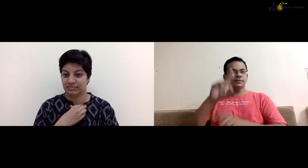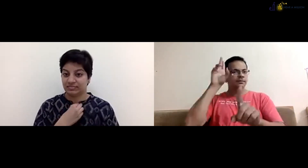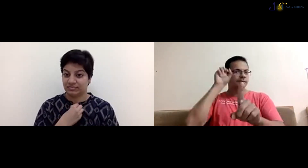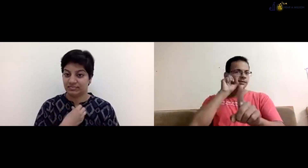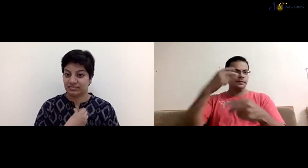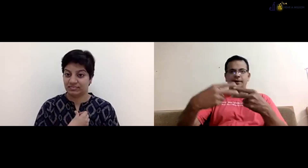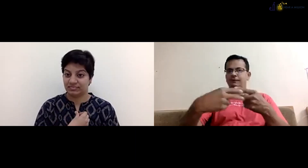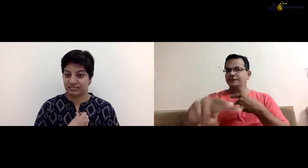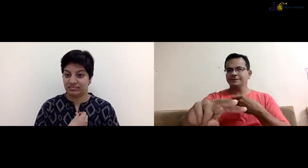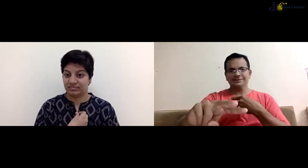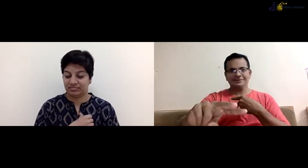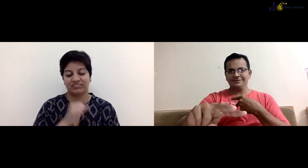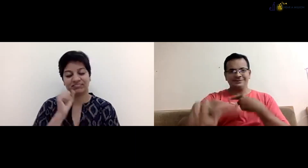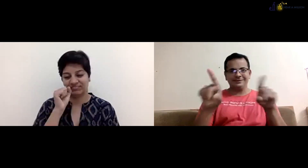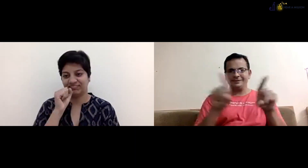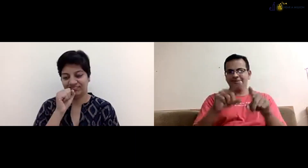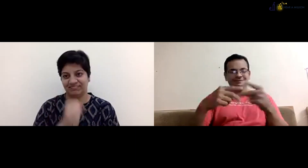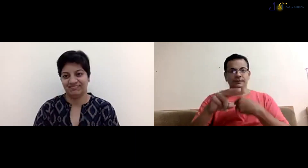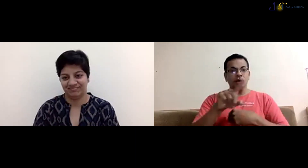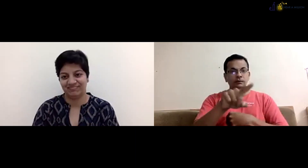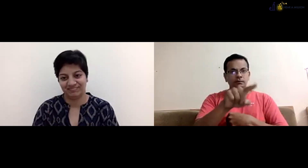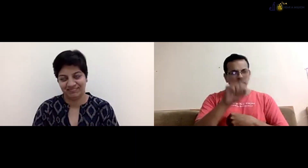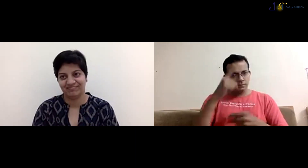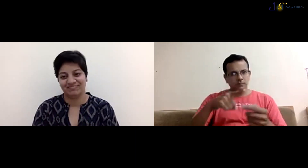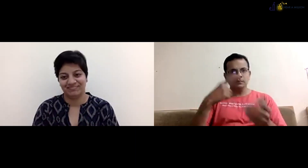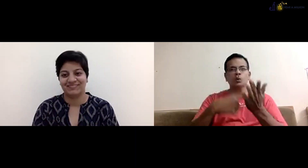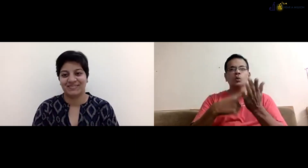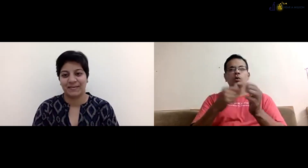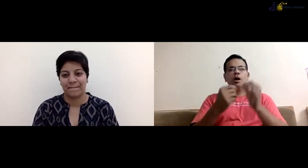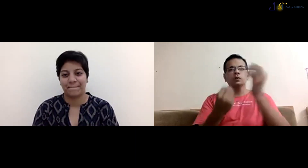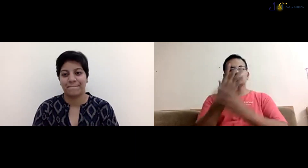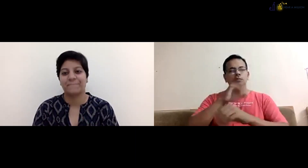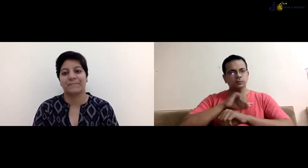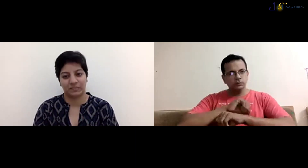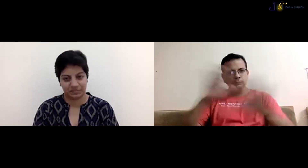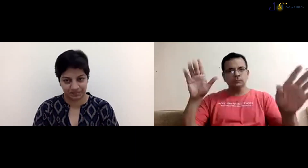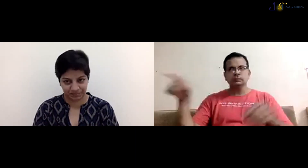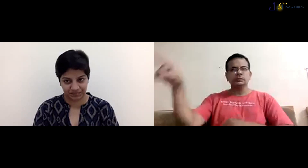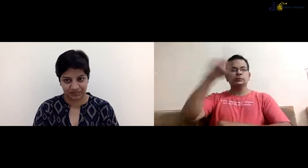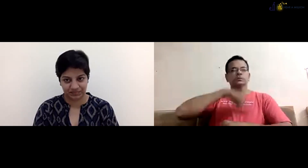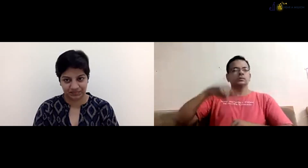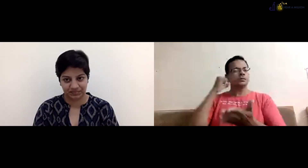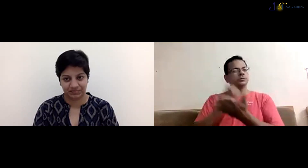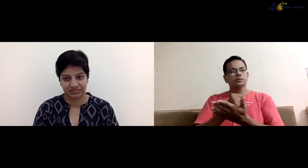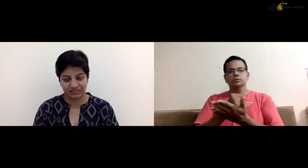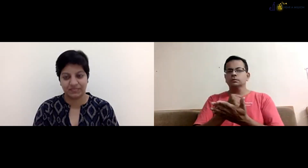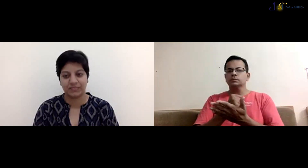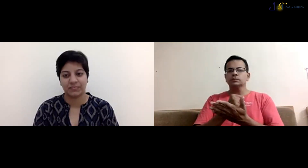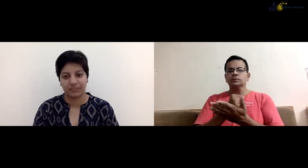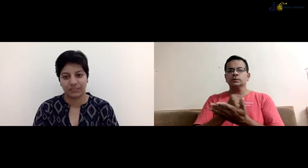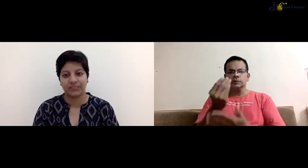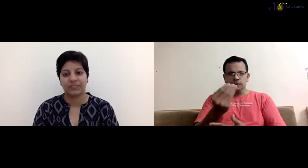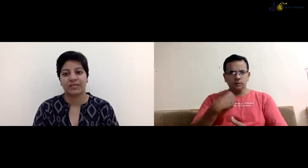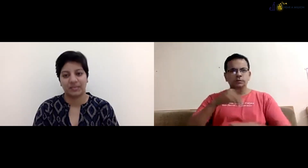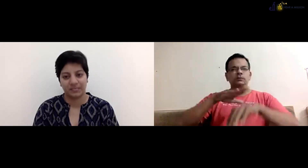feel, and my reason was this. Yeah, we are totally different. Usher syndrome is a different. As a syndrome is different thing.